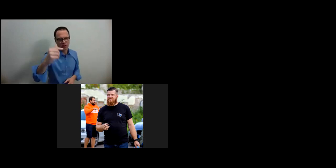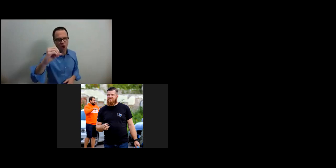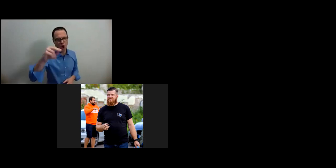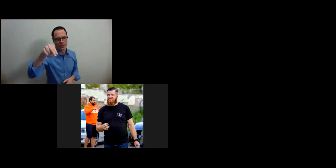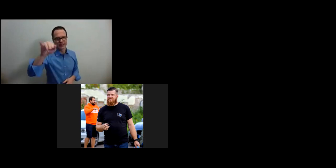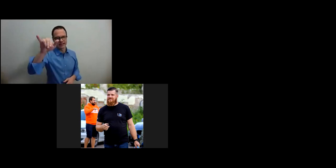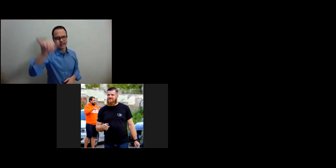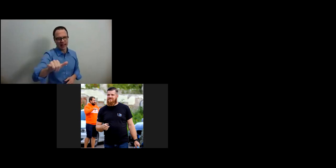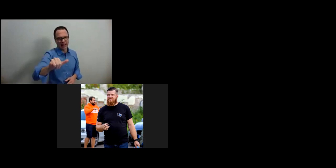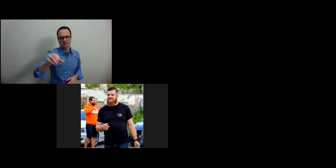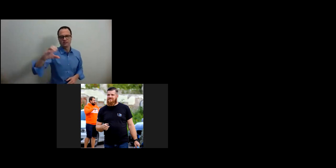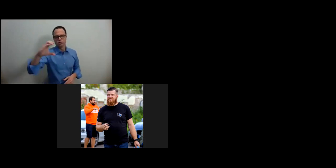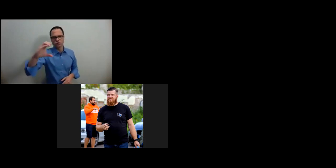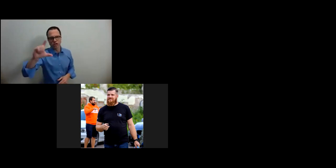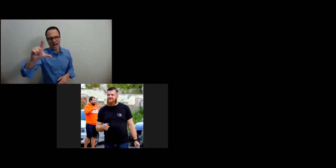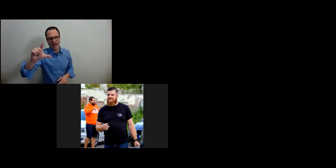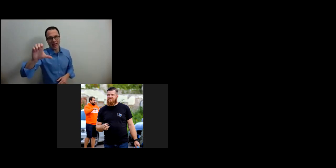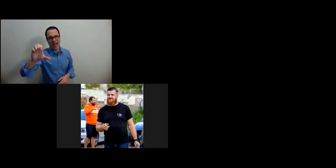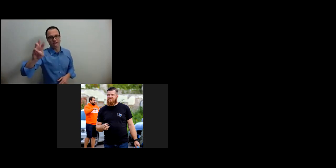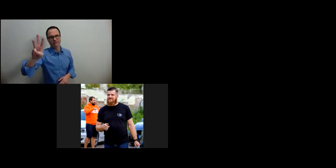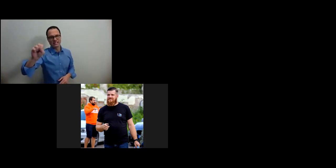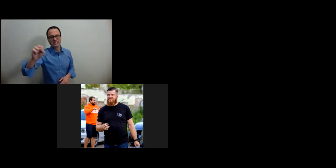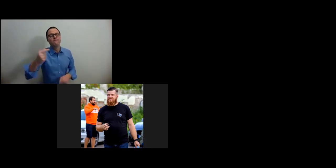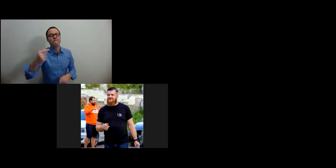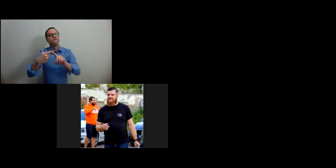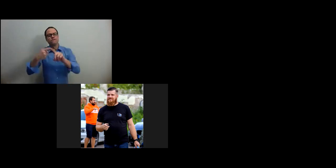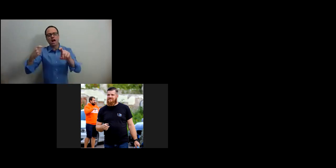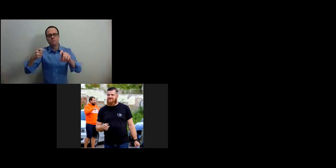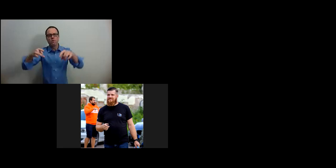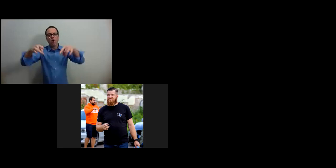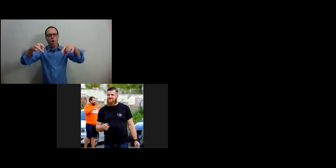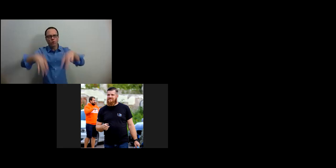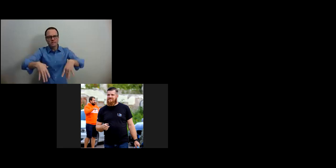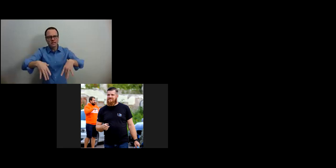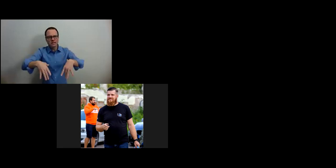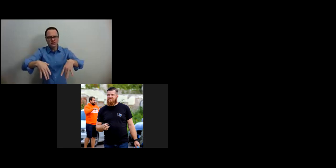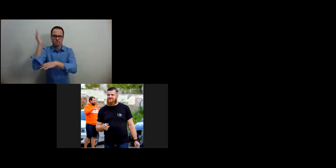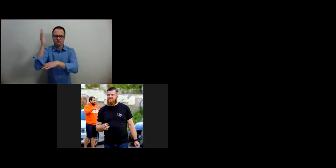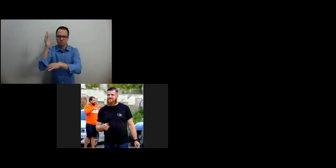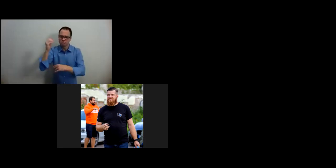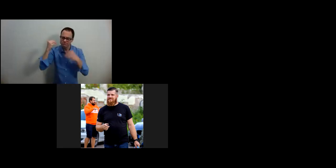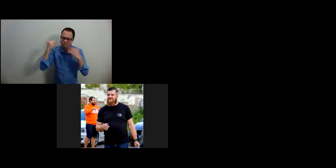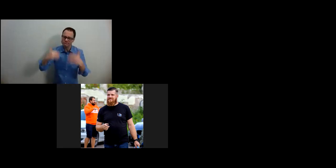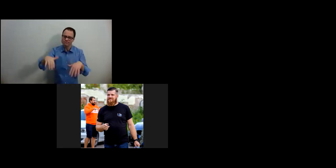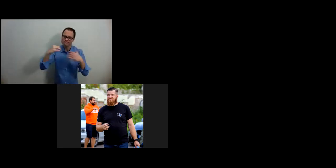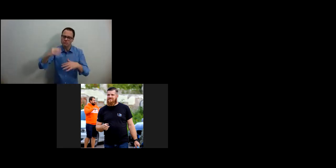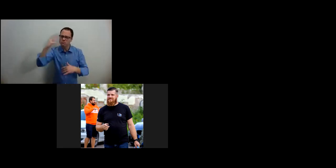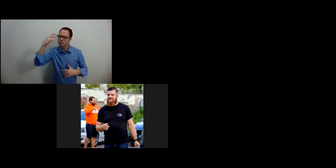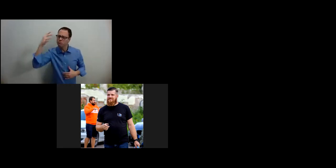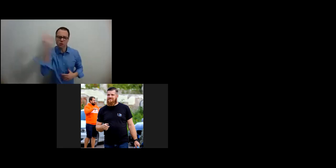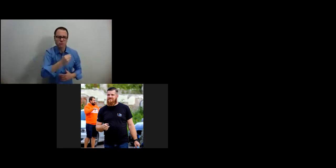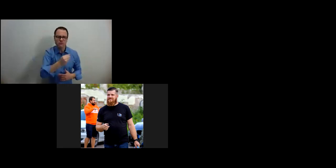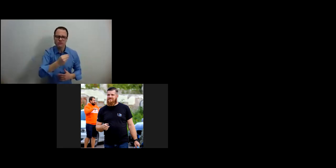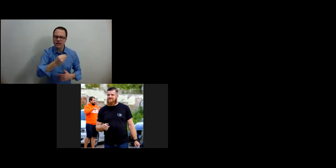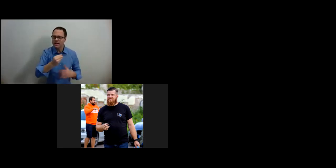Last Wednesday, we had a man called Tony Clues from Australia. Sredo smo imeli